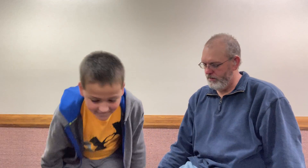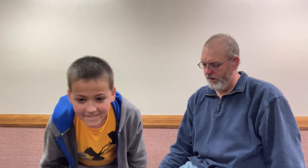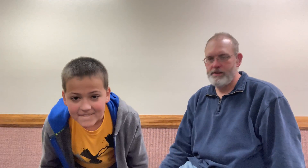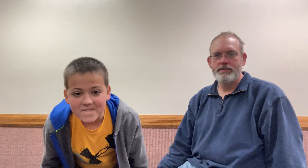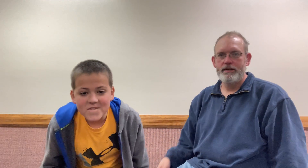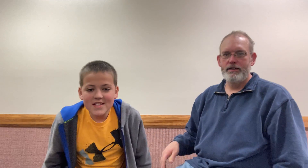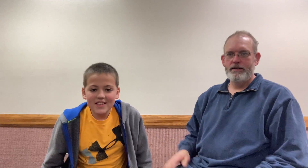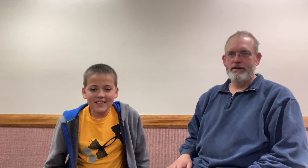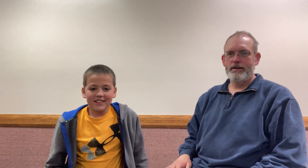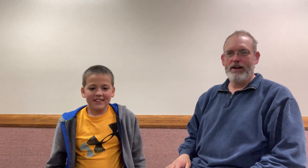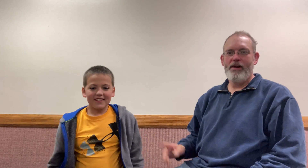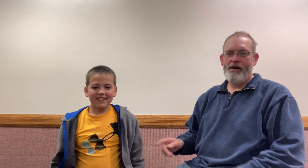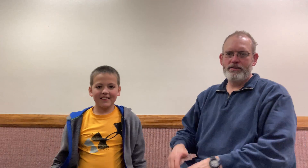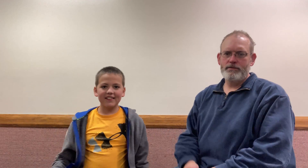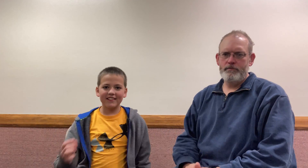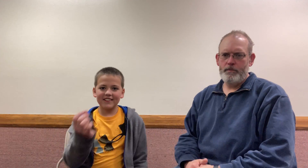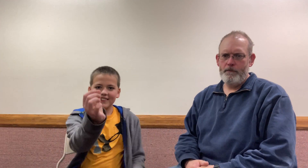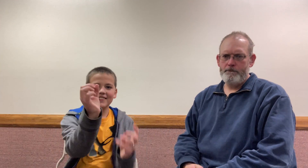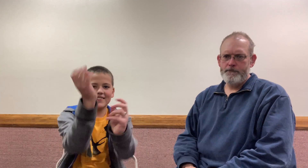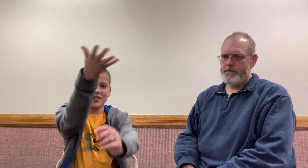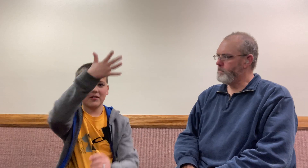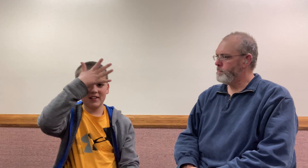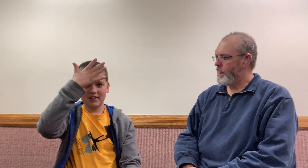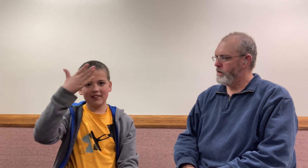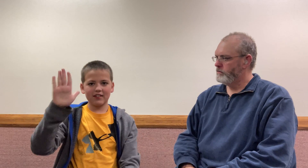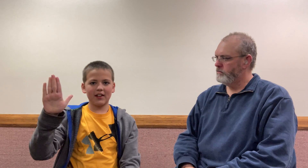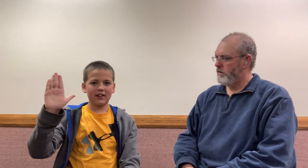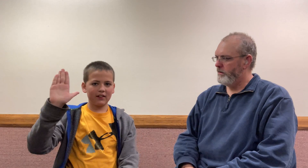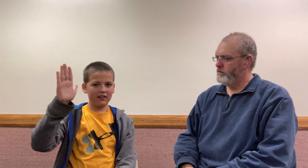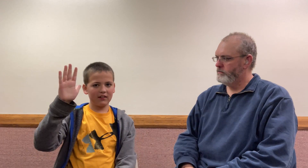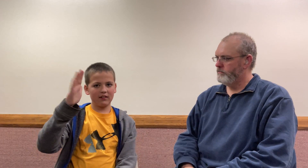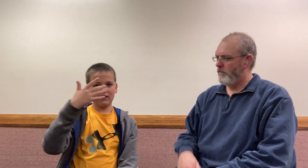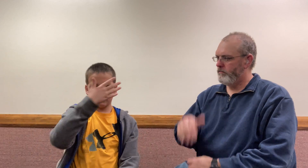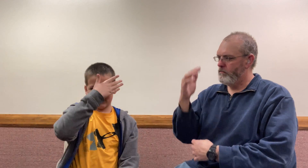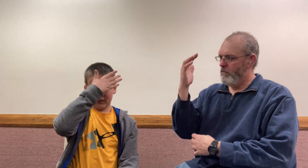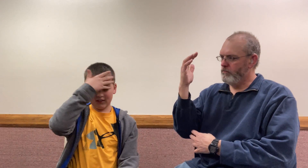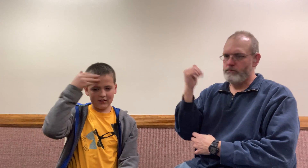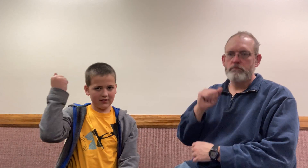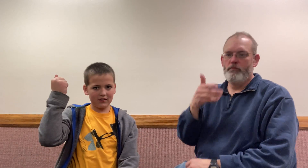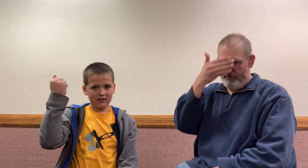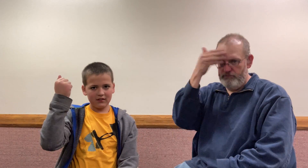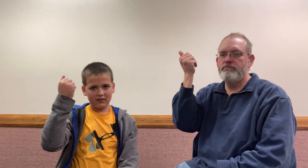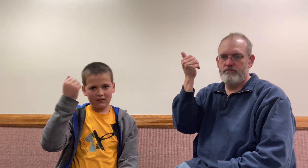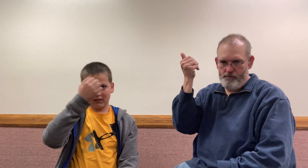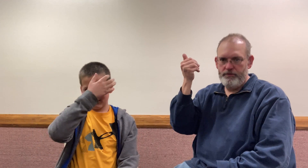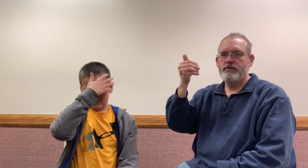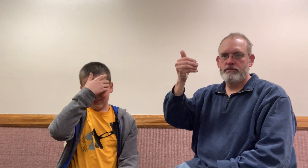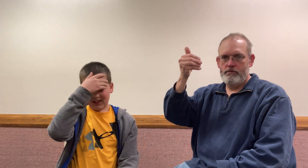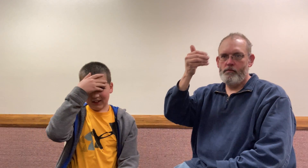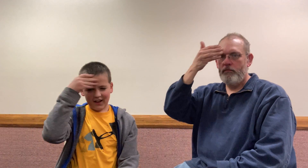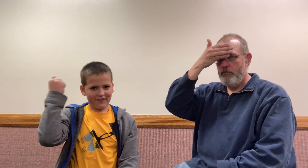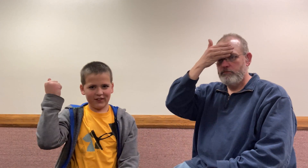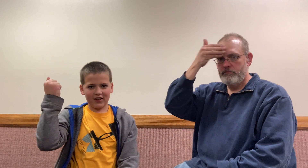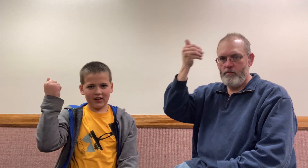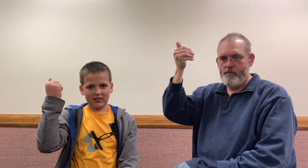Okay, first we have forget. So it's like this. It's wiping out of your